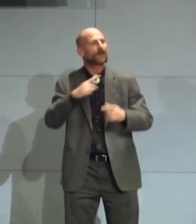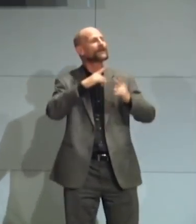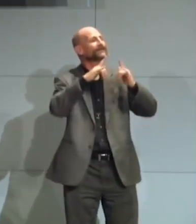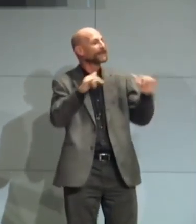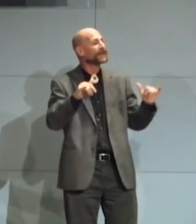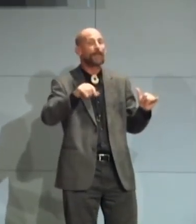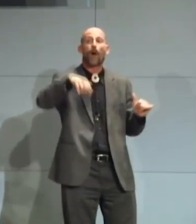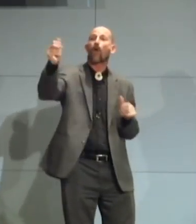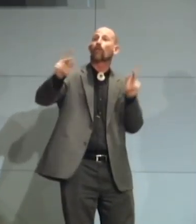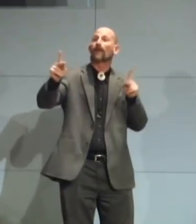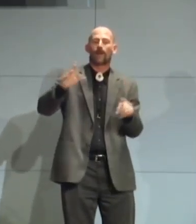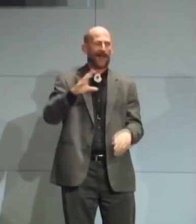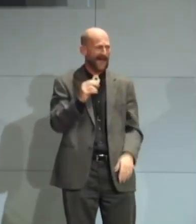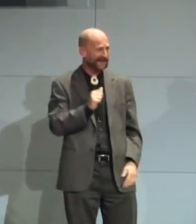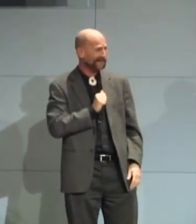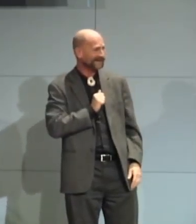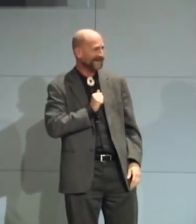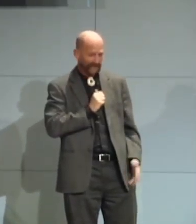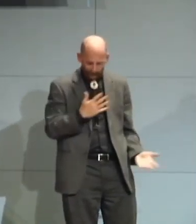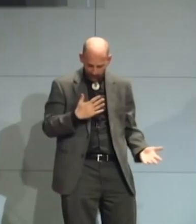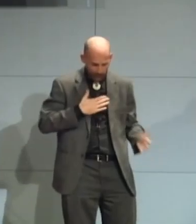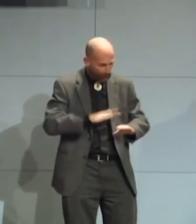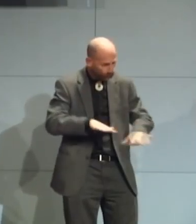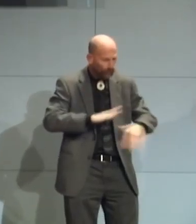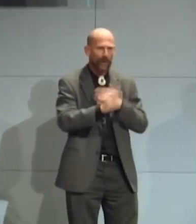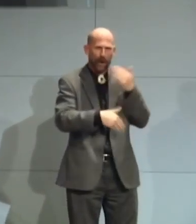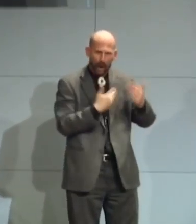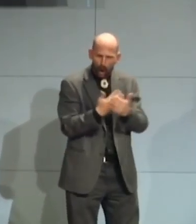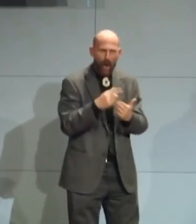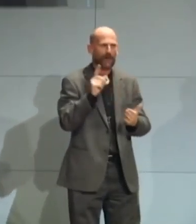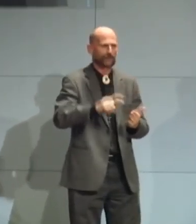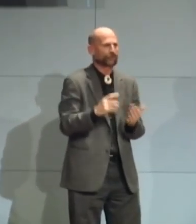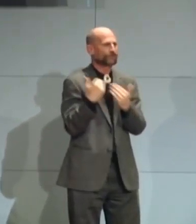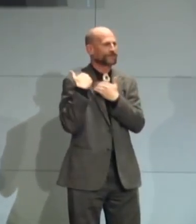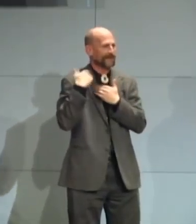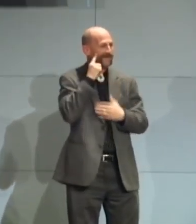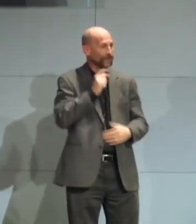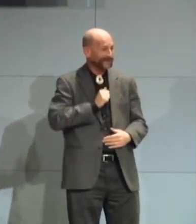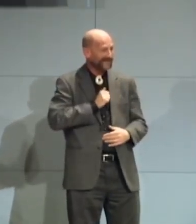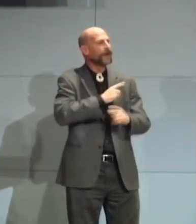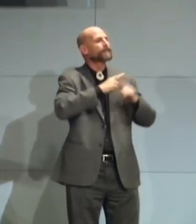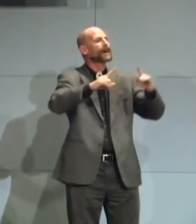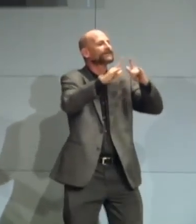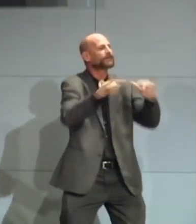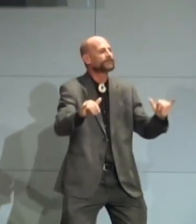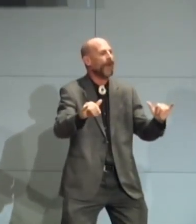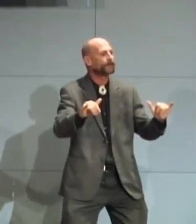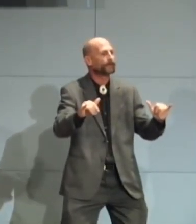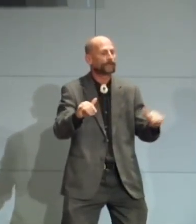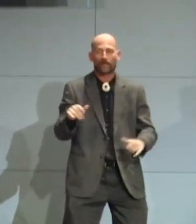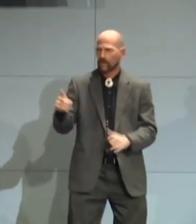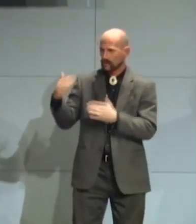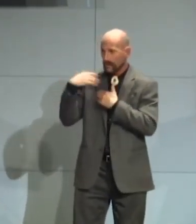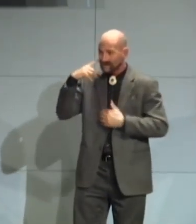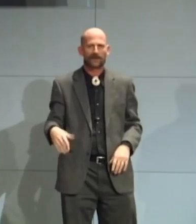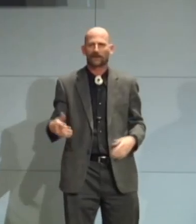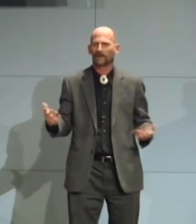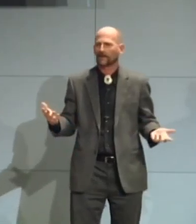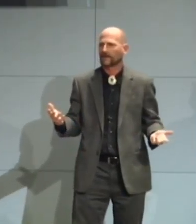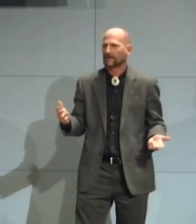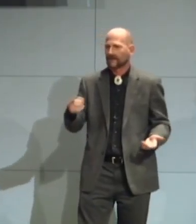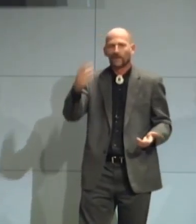to make them aware. Because if I don't make them aware of it, then I'm not preparing them for the world as it is.